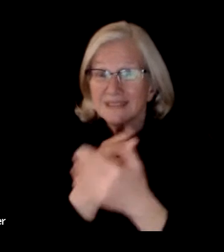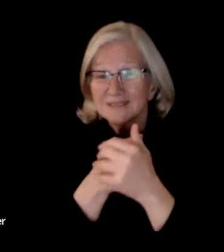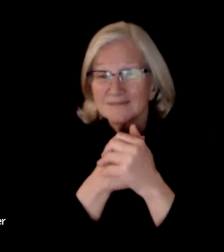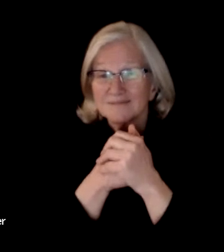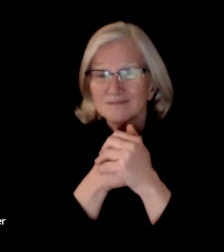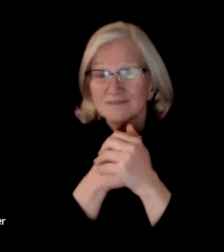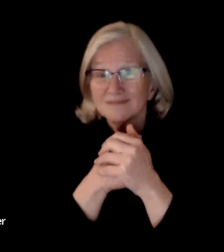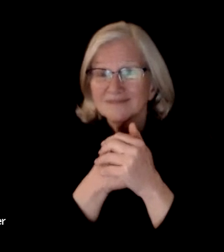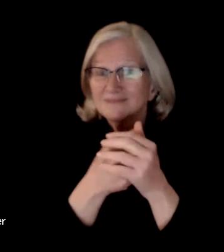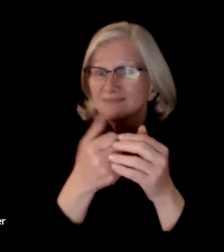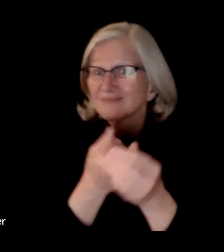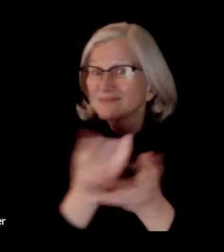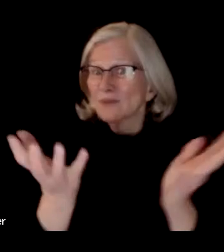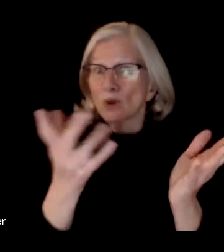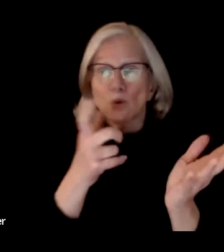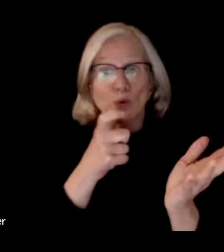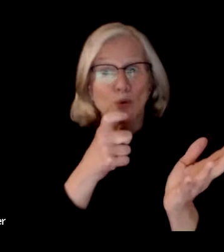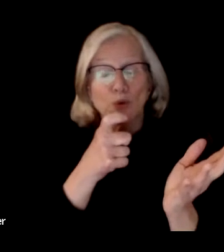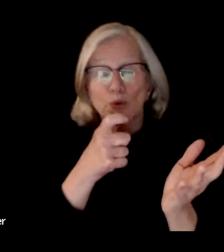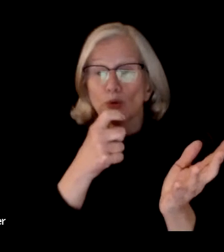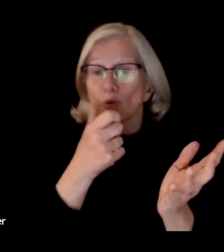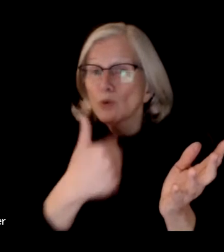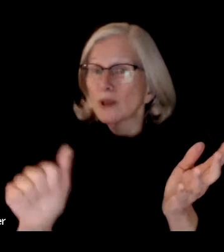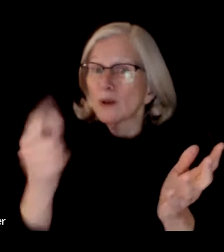walks by. So I think that also contributes.